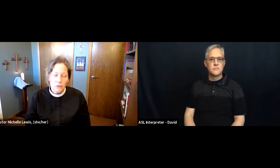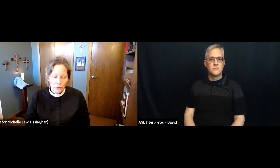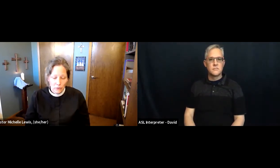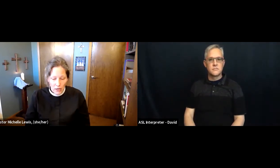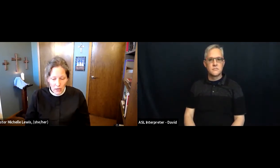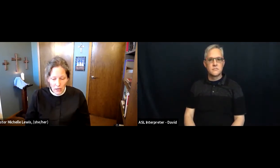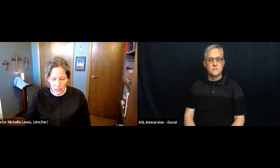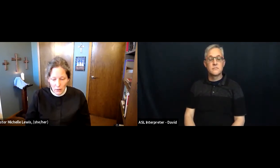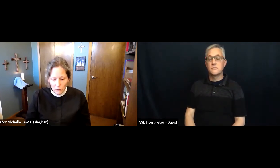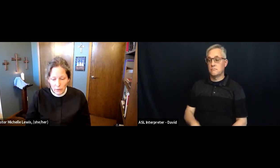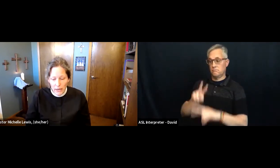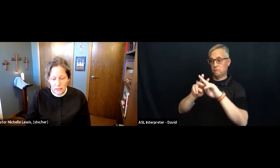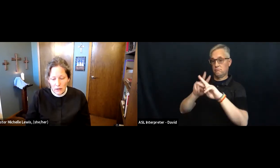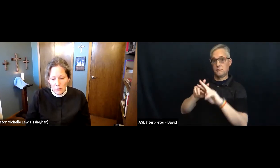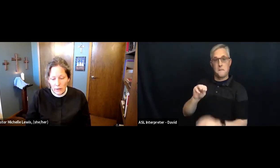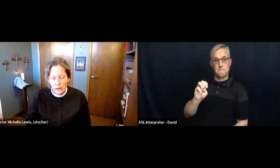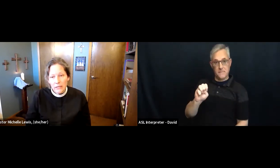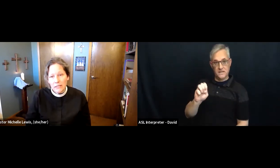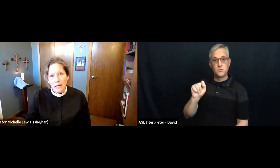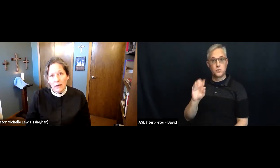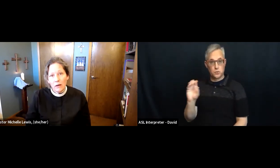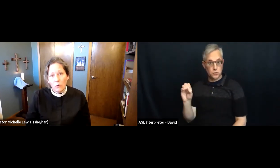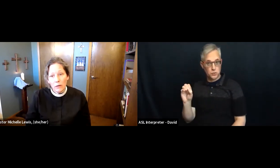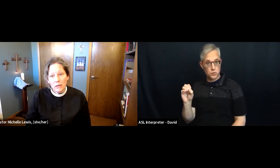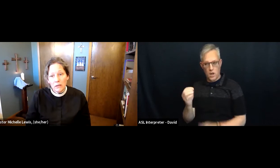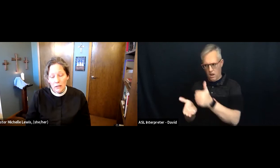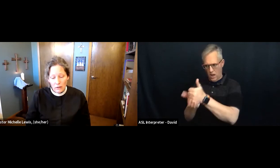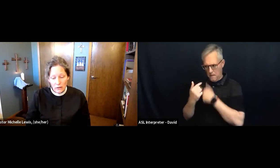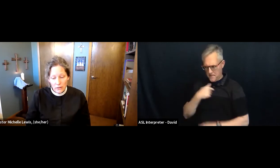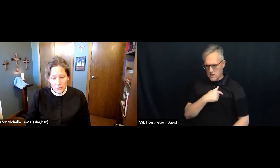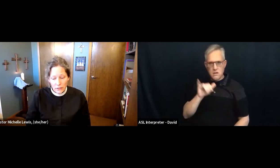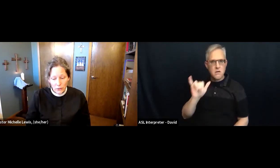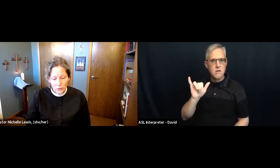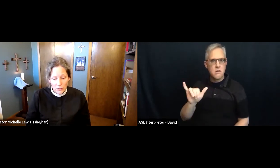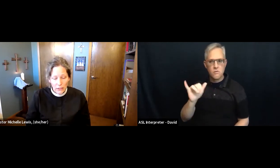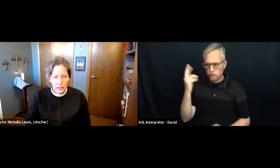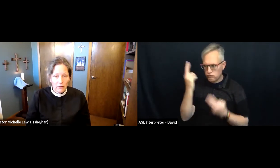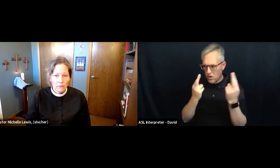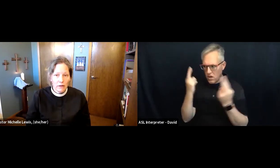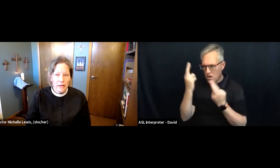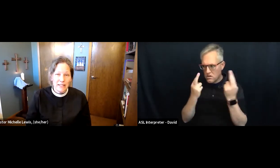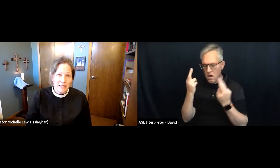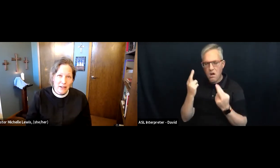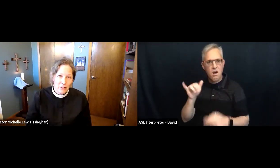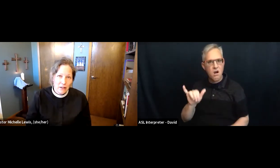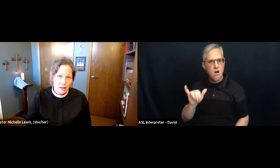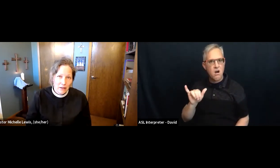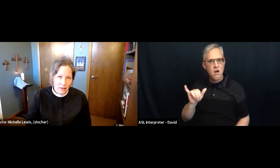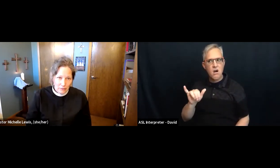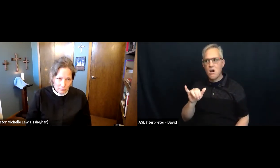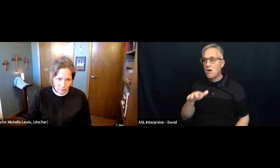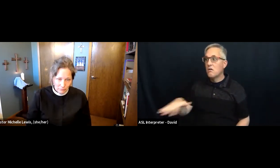Me Too has helped raise our awareness that women and girls are told in very